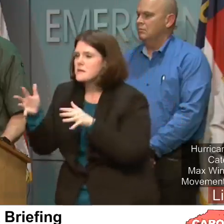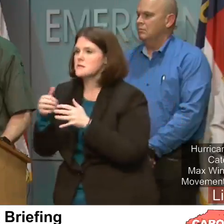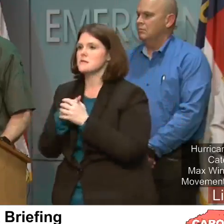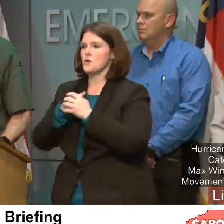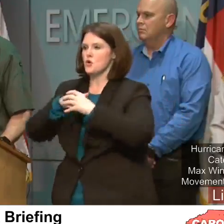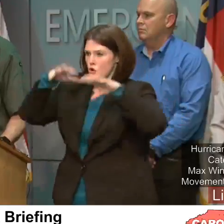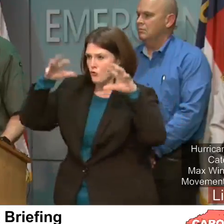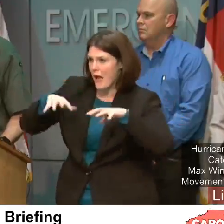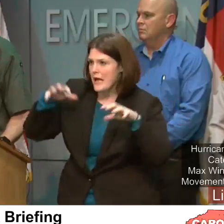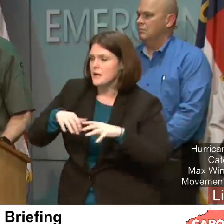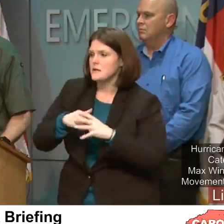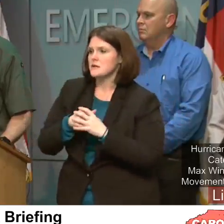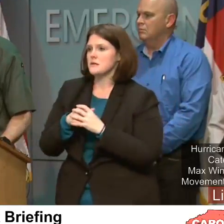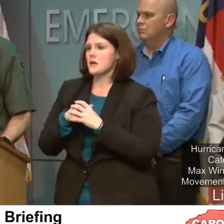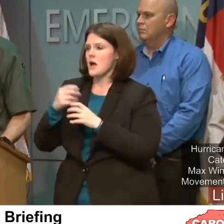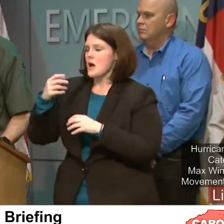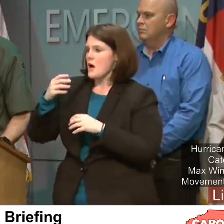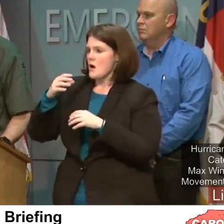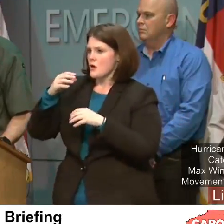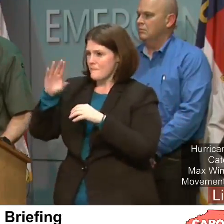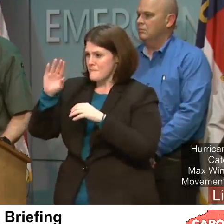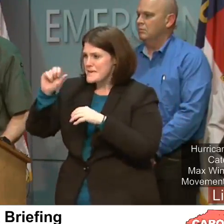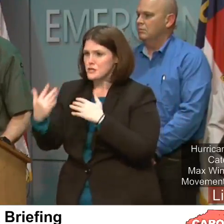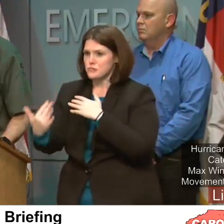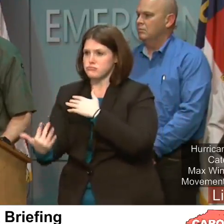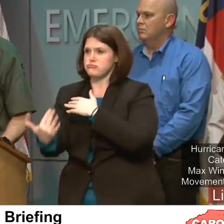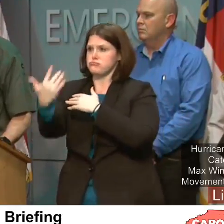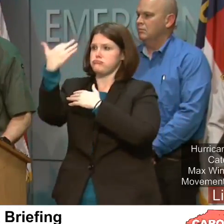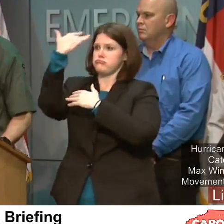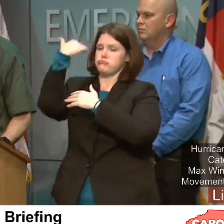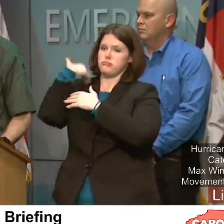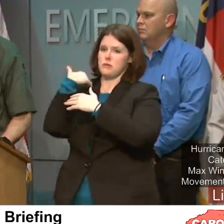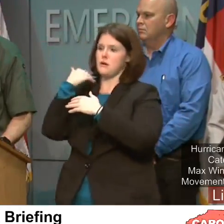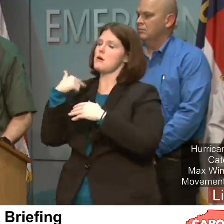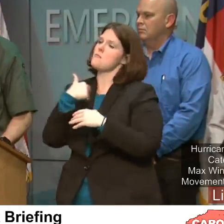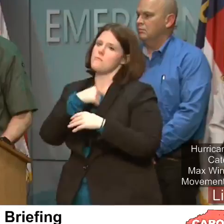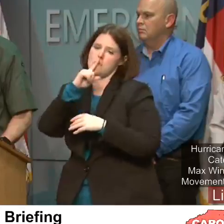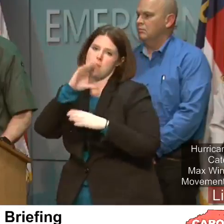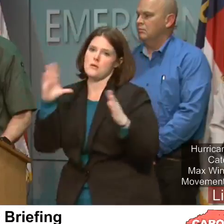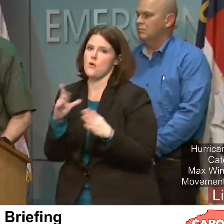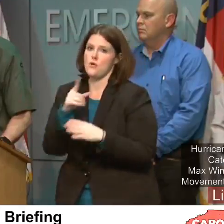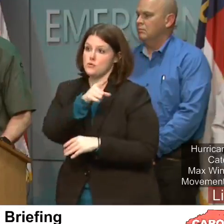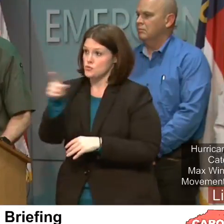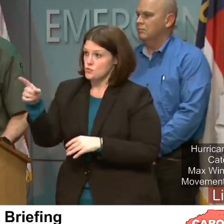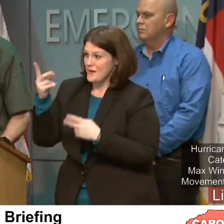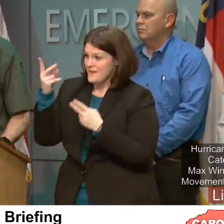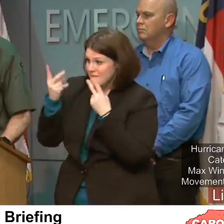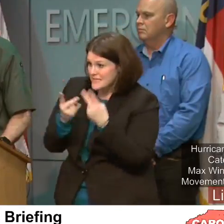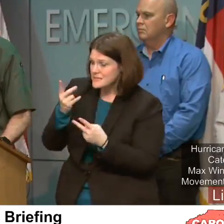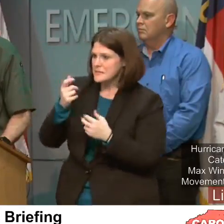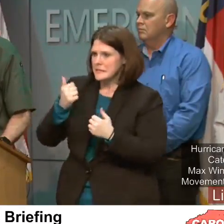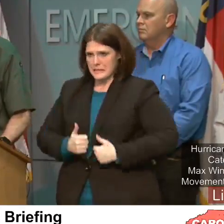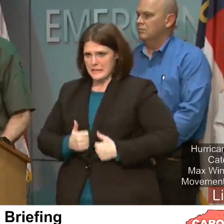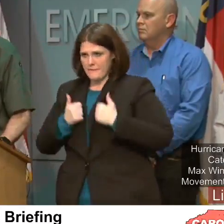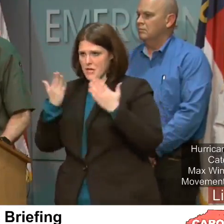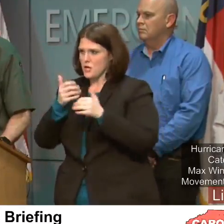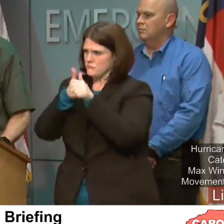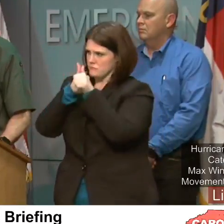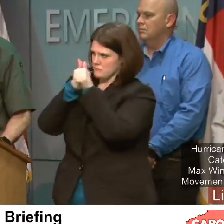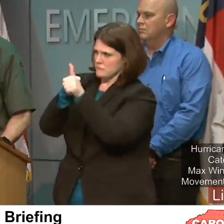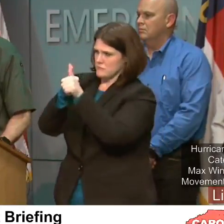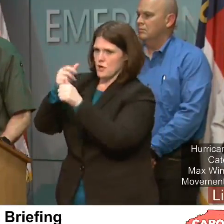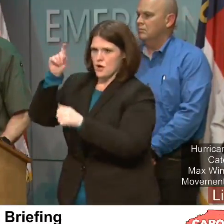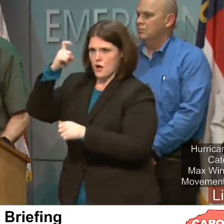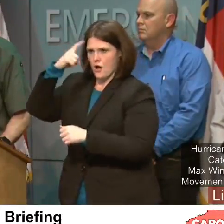precipitation, and high storm surge, we again urge our residents and visitors to heed the evacuation orders of the governor